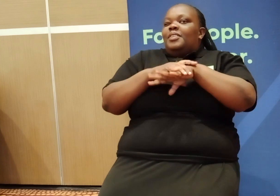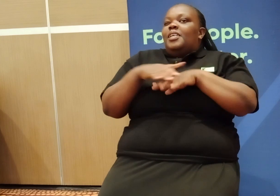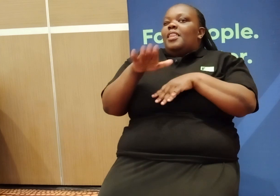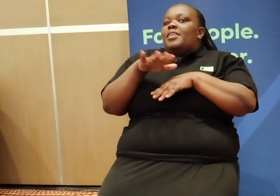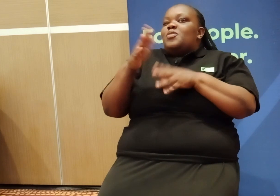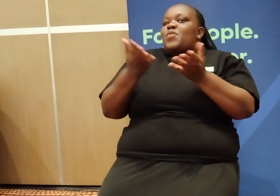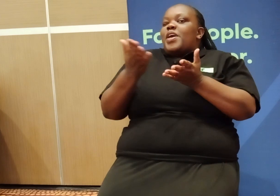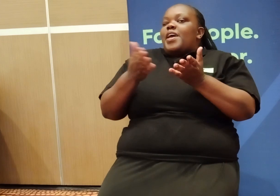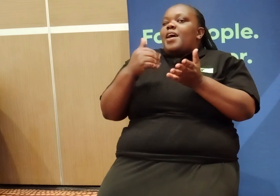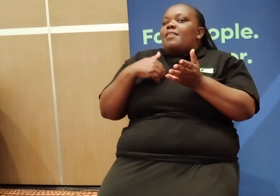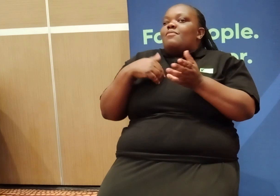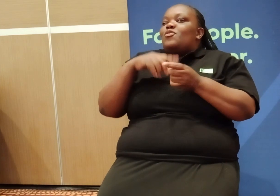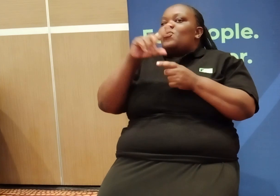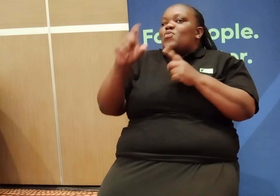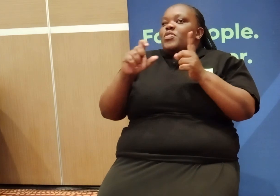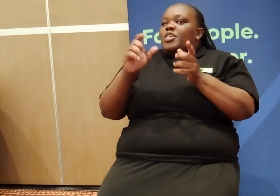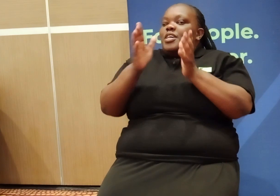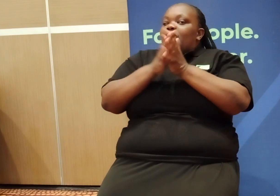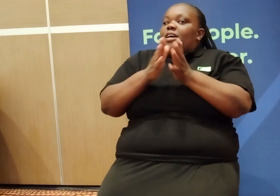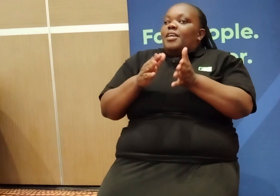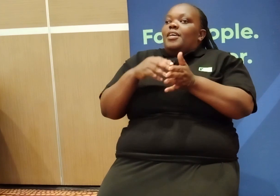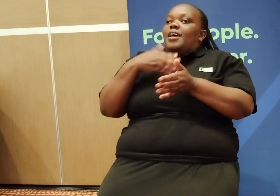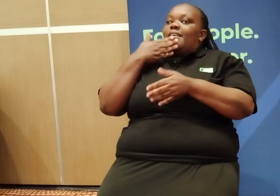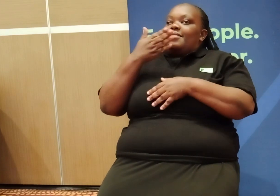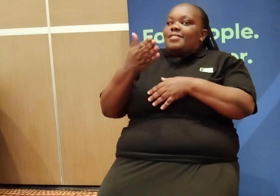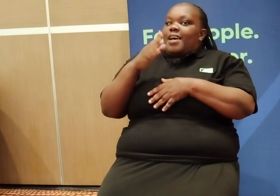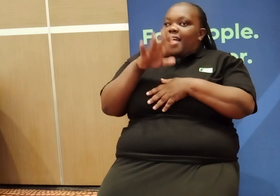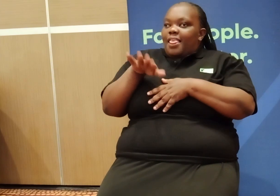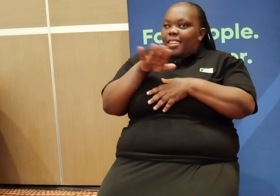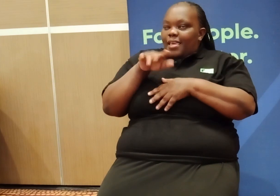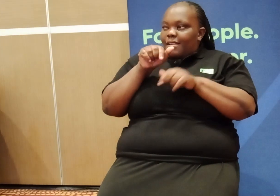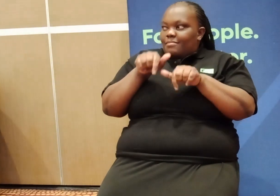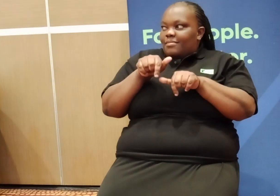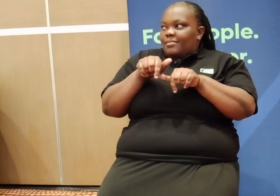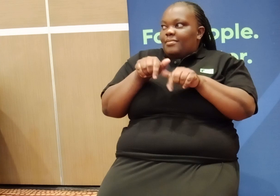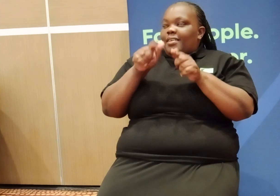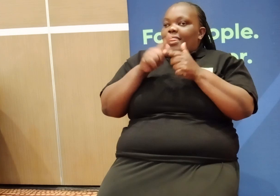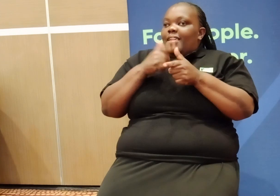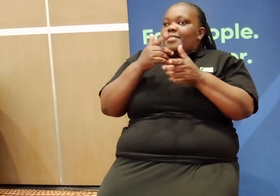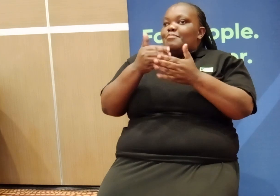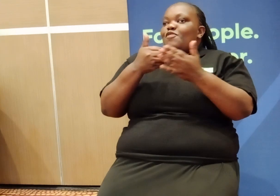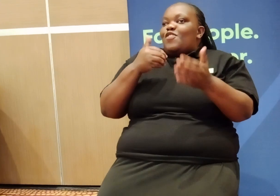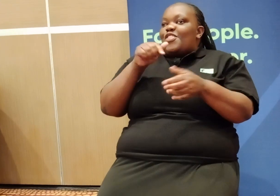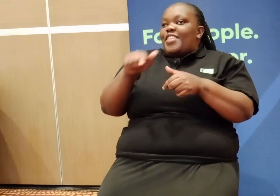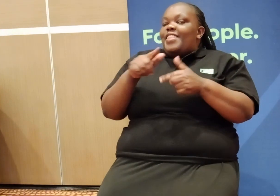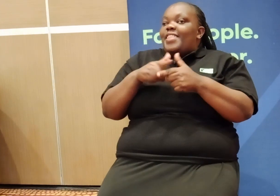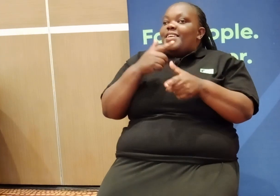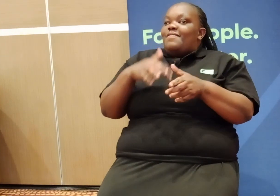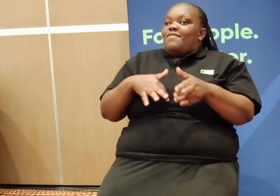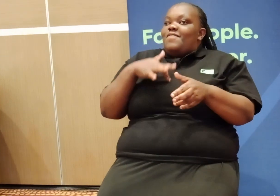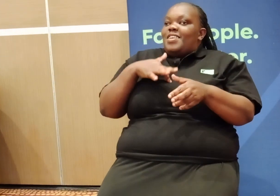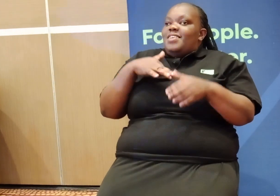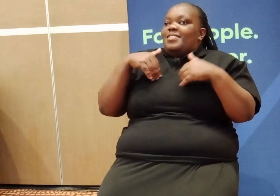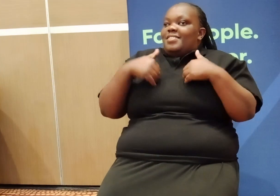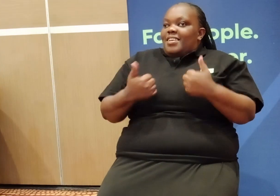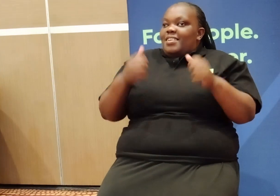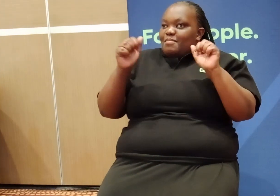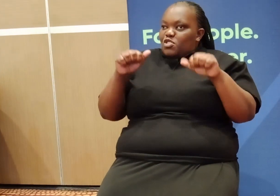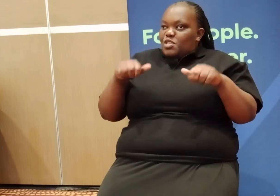we'll have the Q&A, question and answer session. And before that, do we feel a bit tired? Can we stand up so that